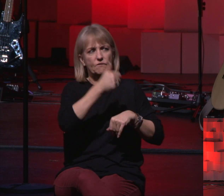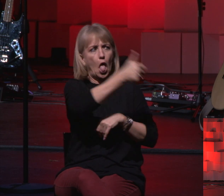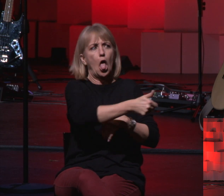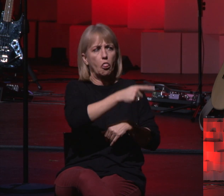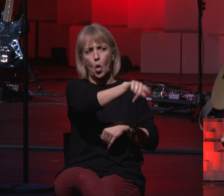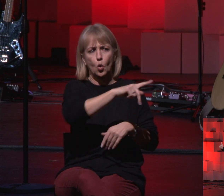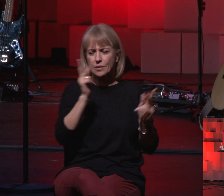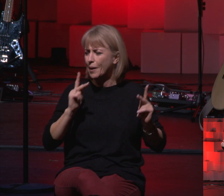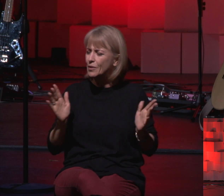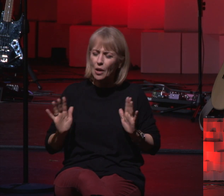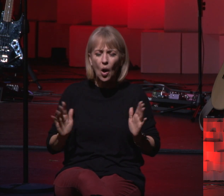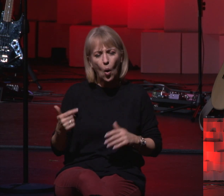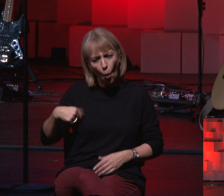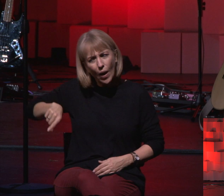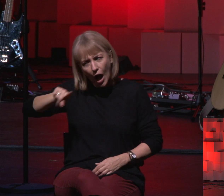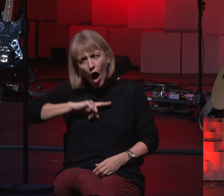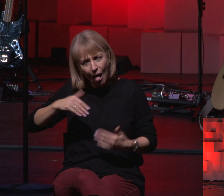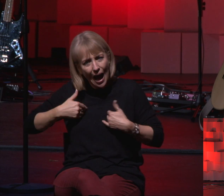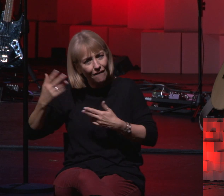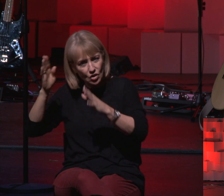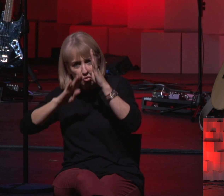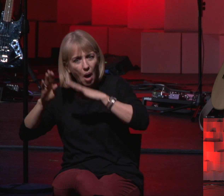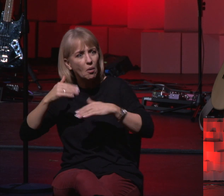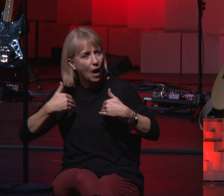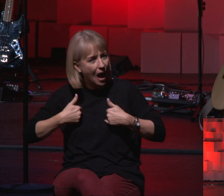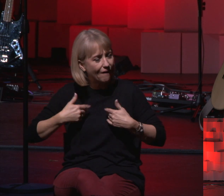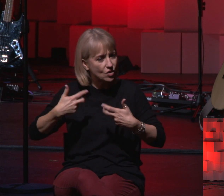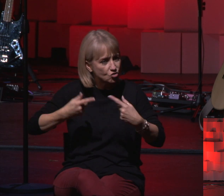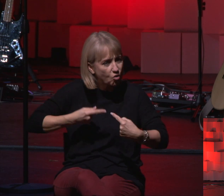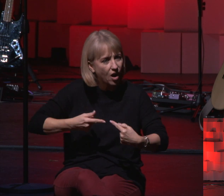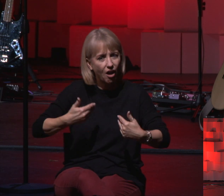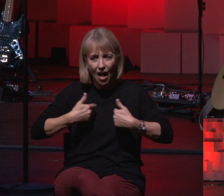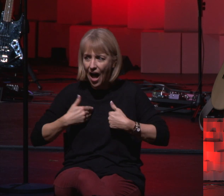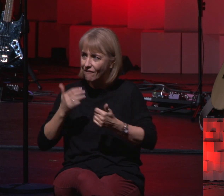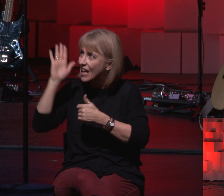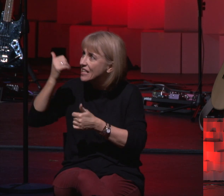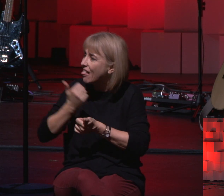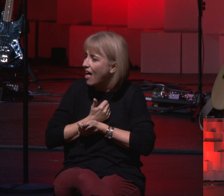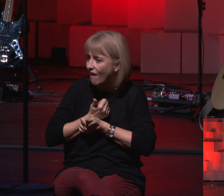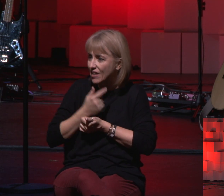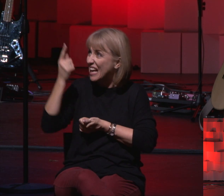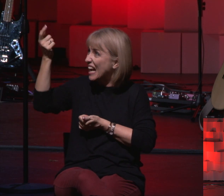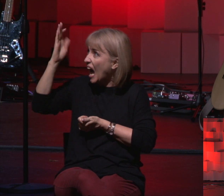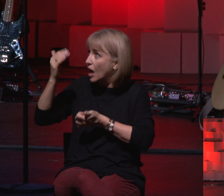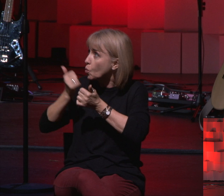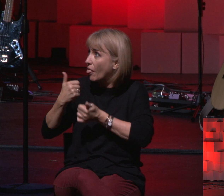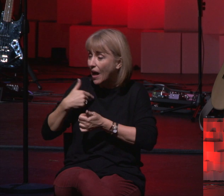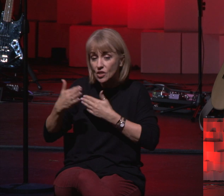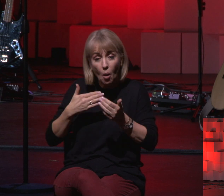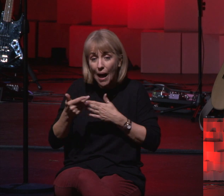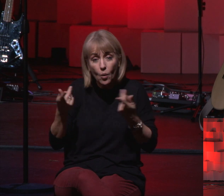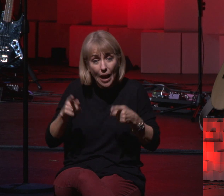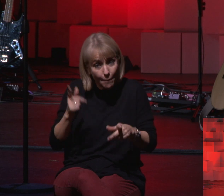our life when we go through a lot of difficulties and struggles and troubles in our life. And God's love is there for us no matter what. Amen? We're so